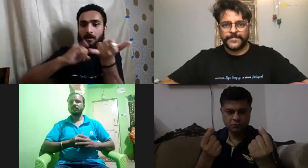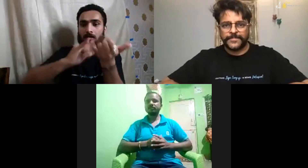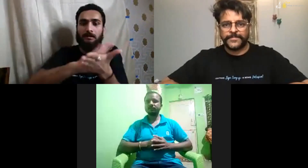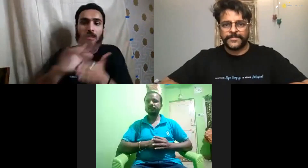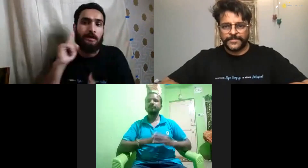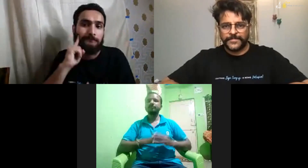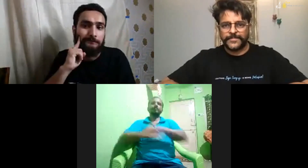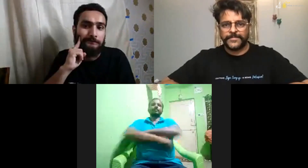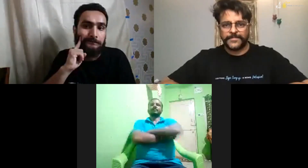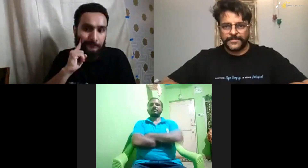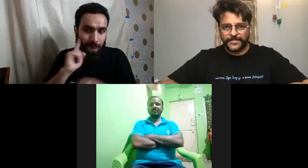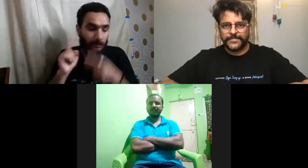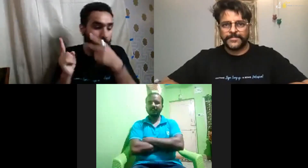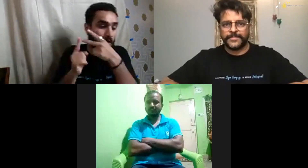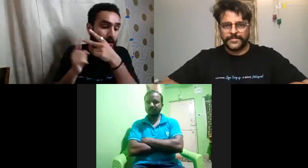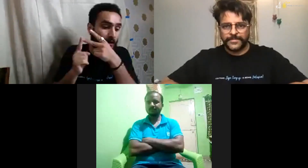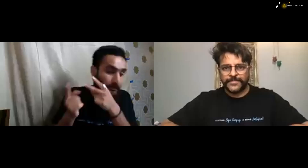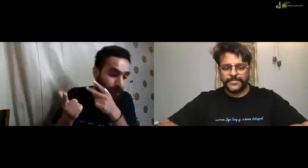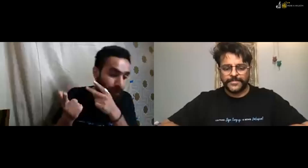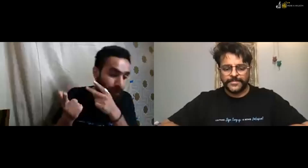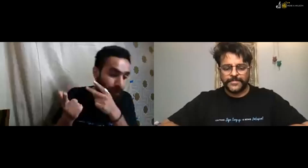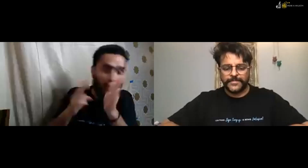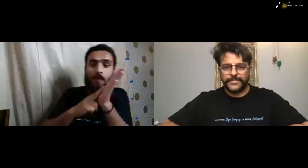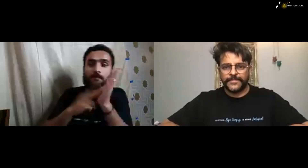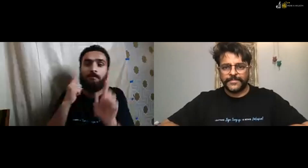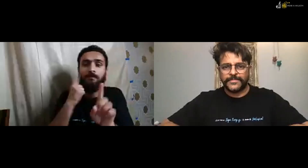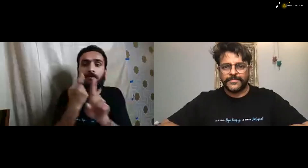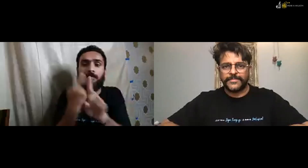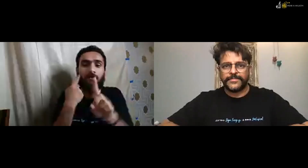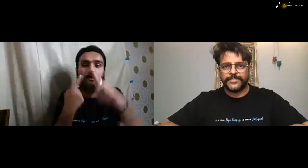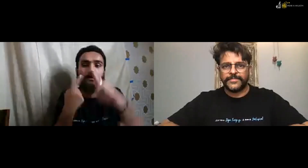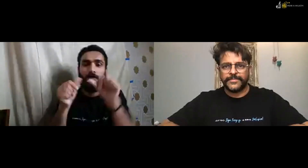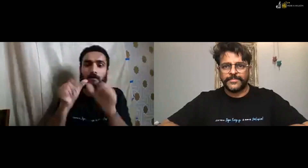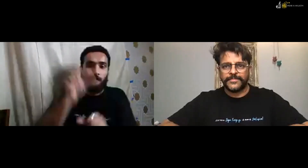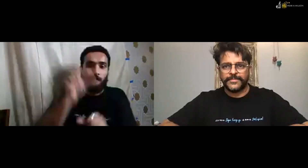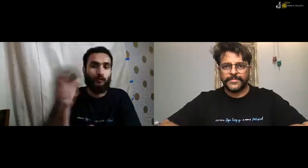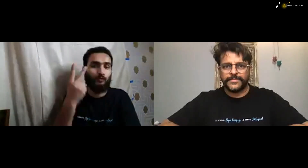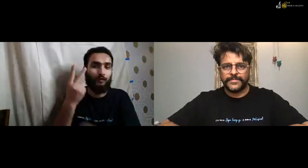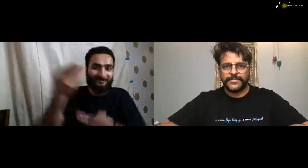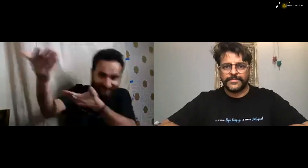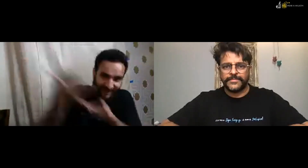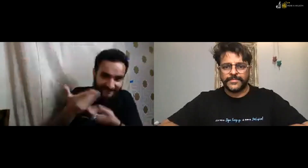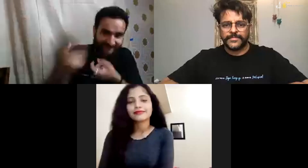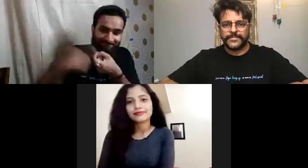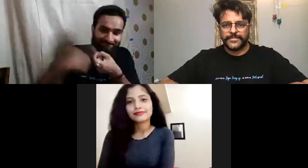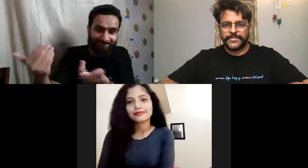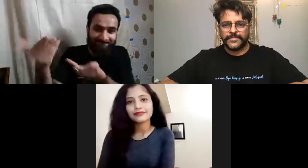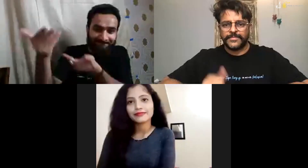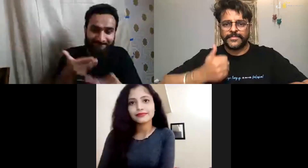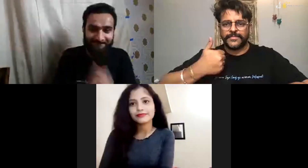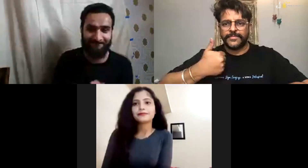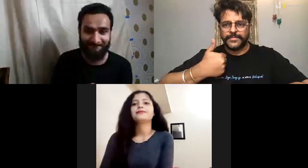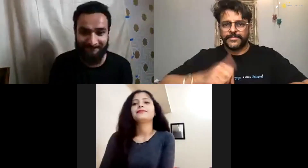invite Mansi, and the second person is Nikita. We'd like